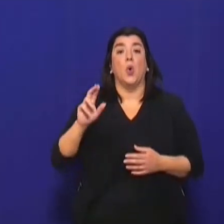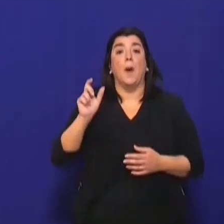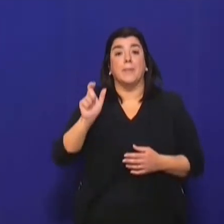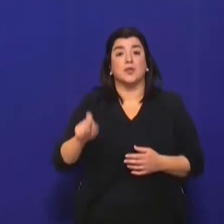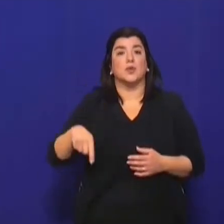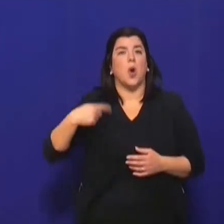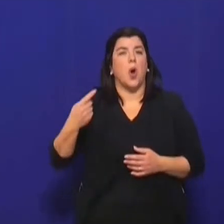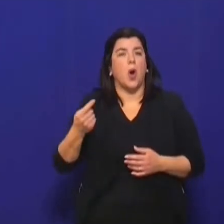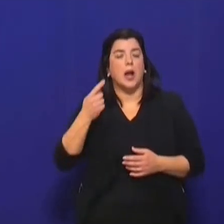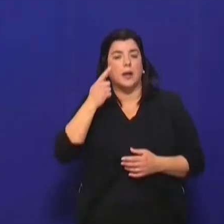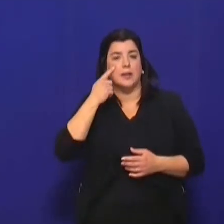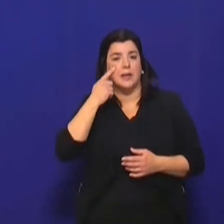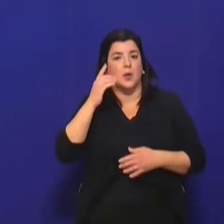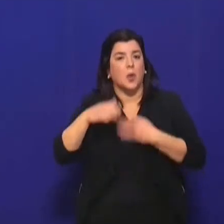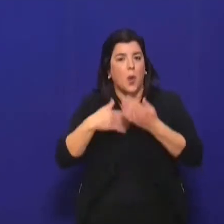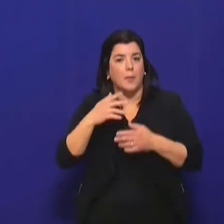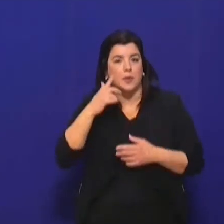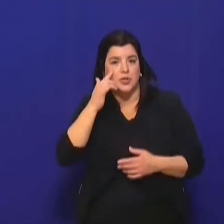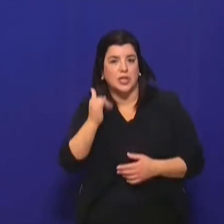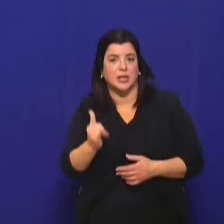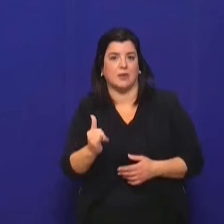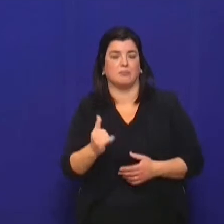ieħor li għadna qegħdin ninvestigawh.